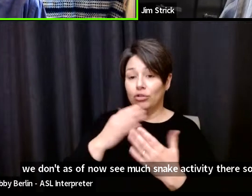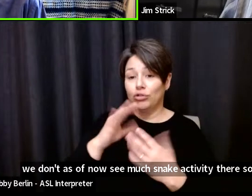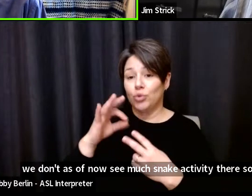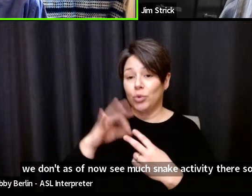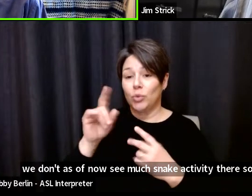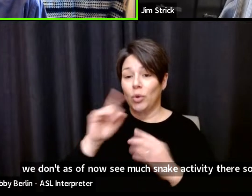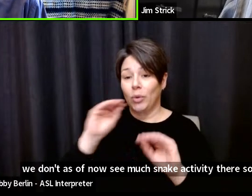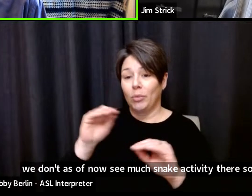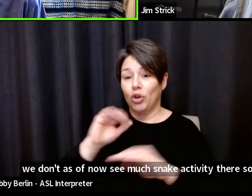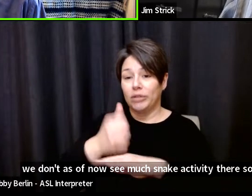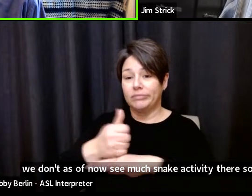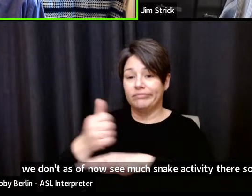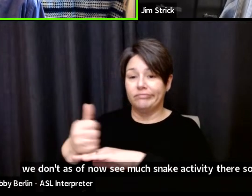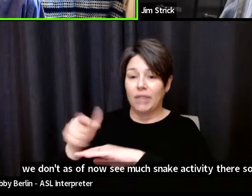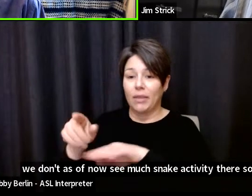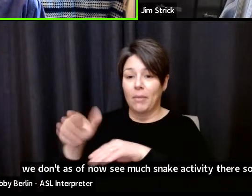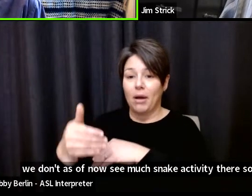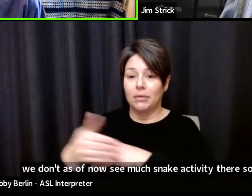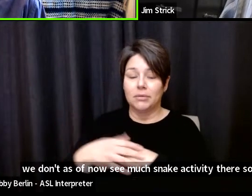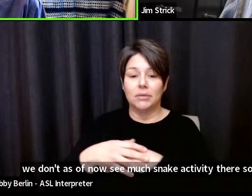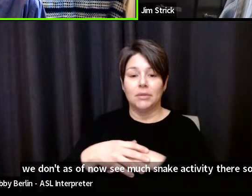think it's, it's a balance.